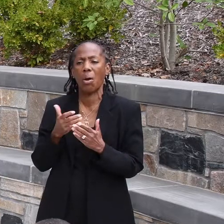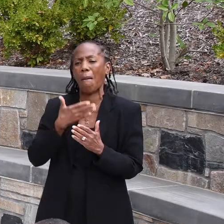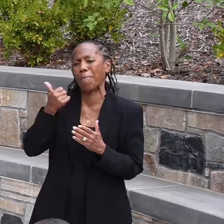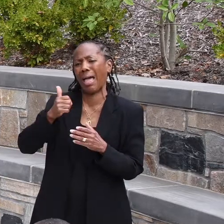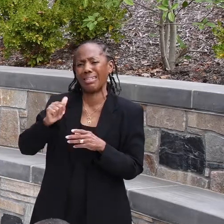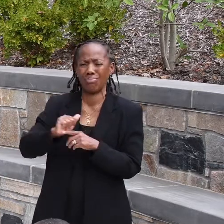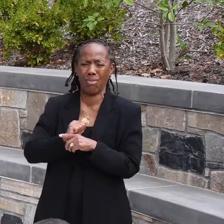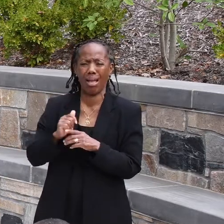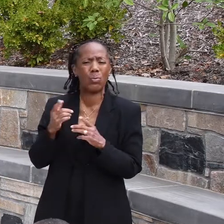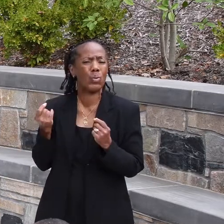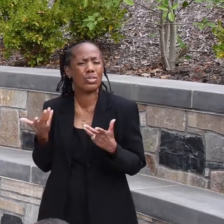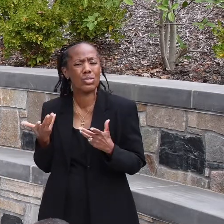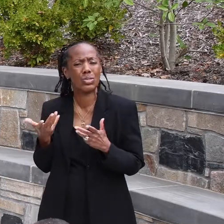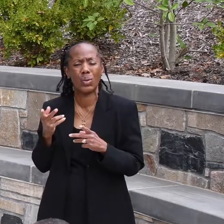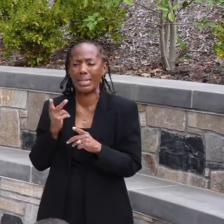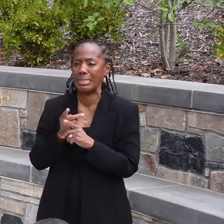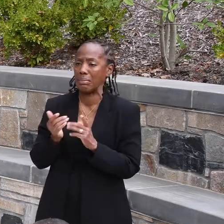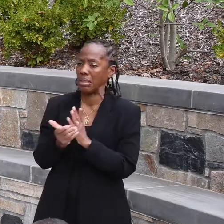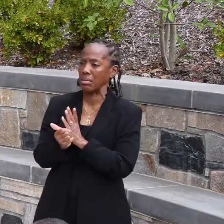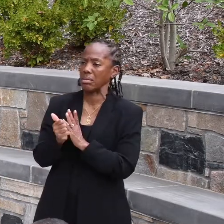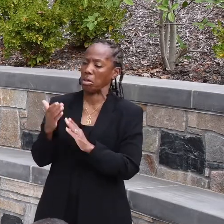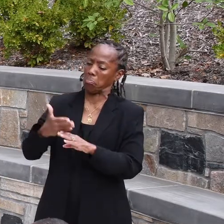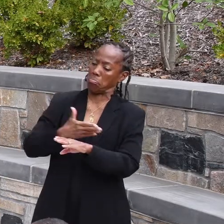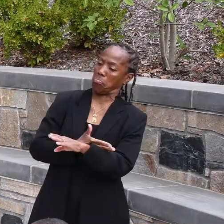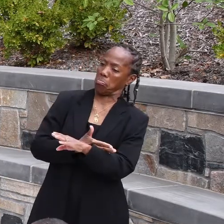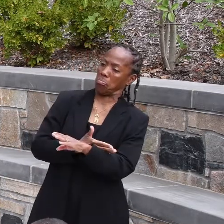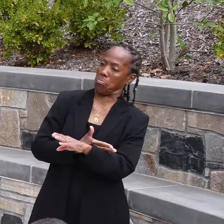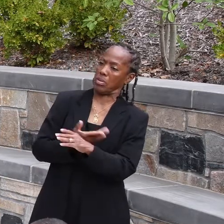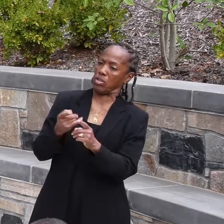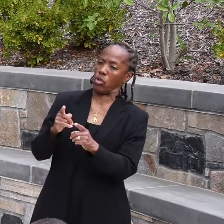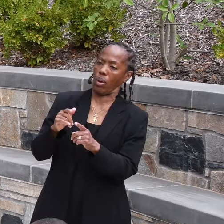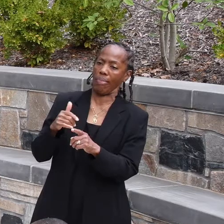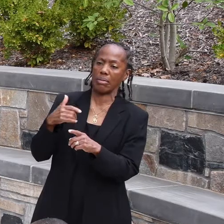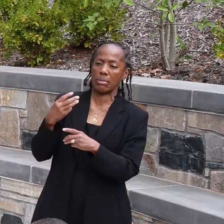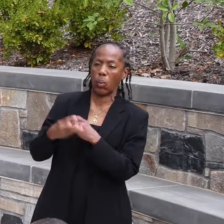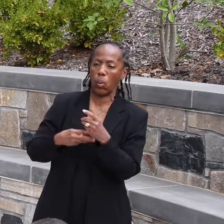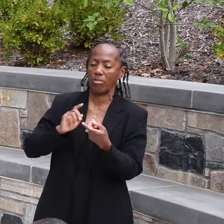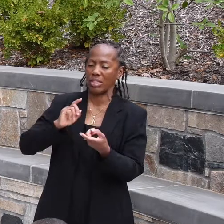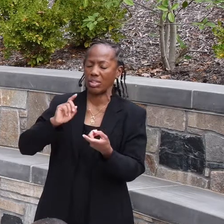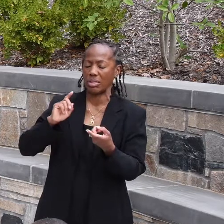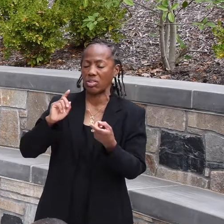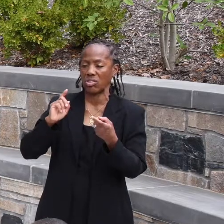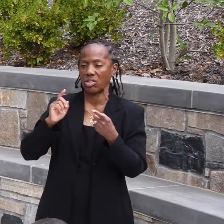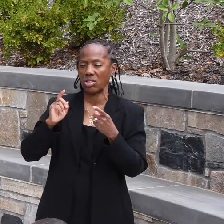best practices and keep their skills up in this ever-evolving world.